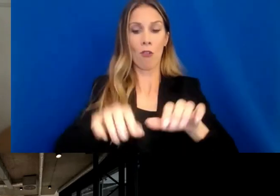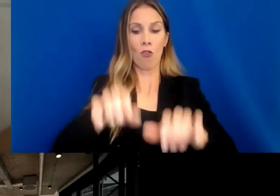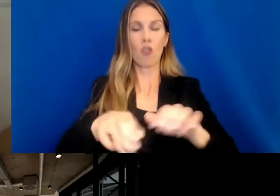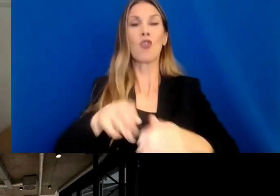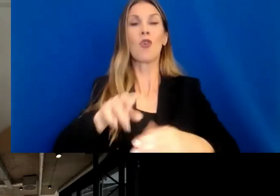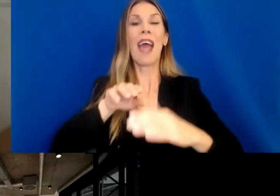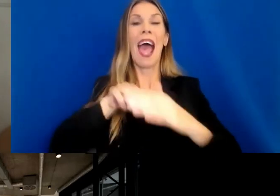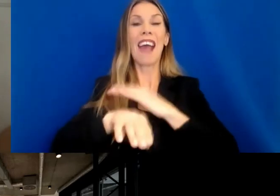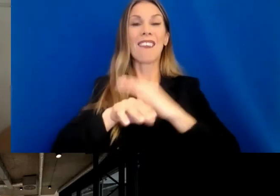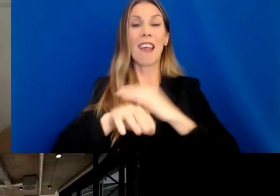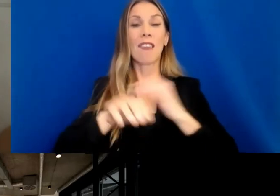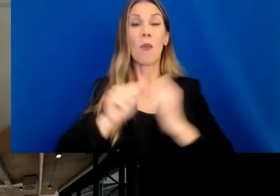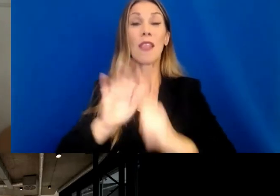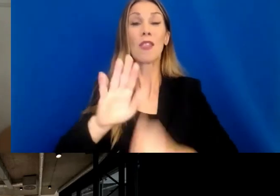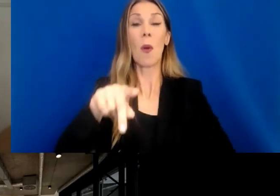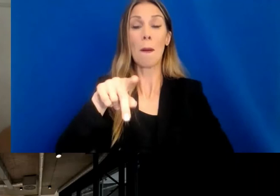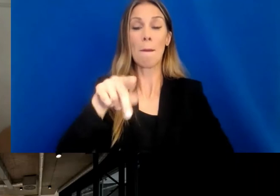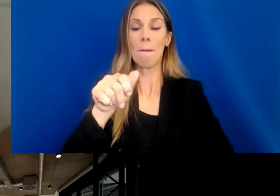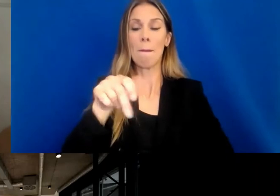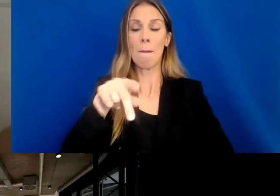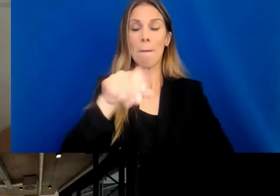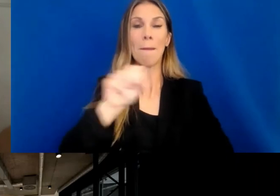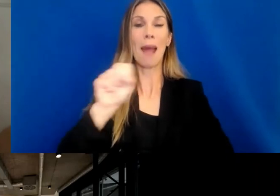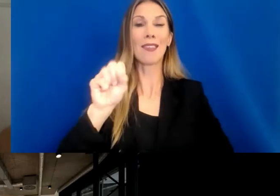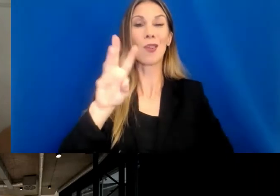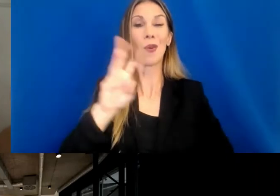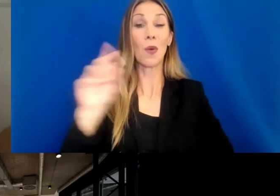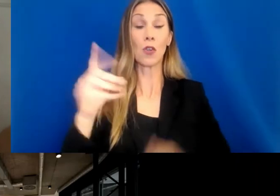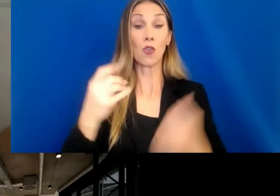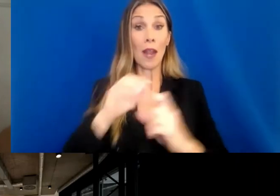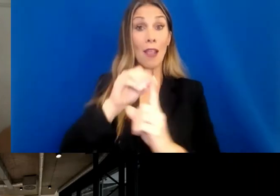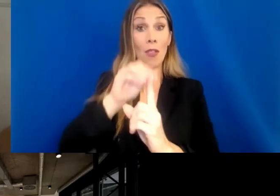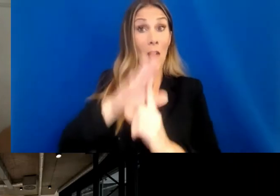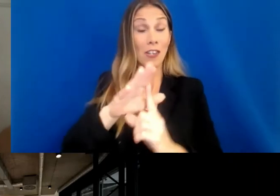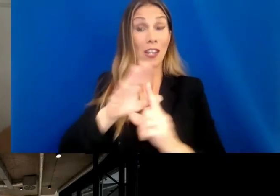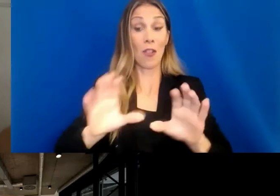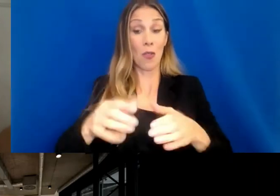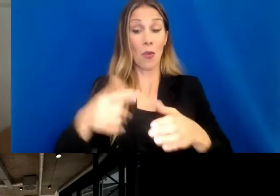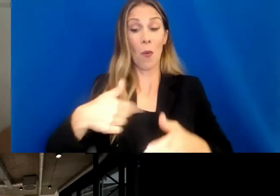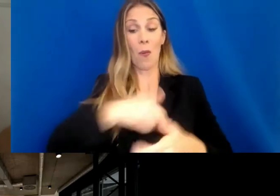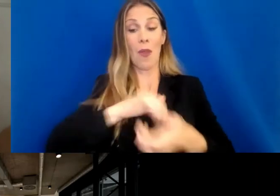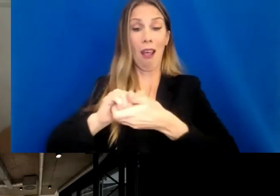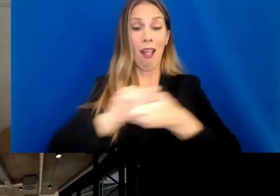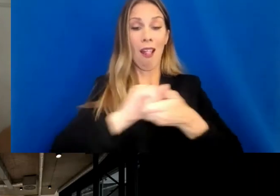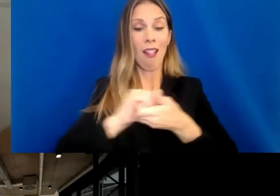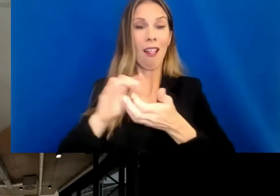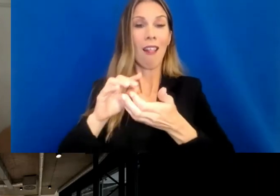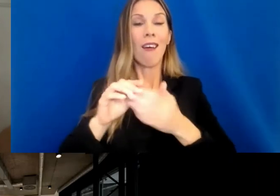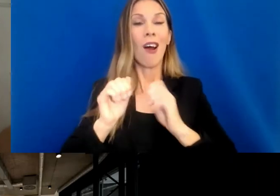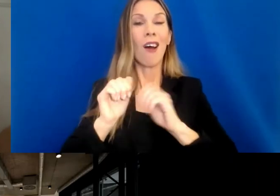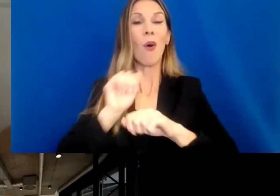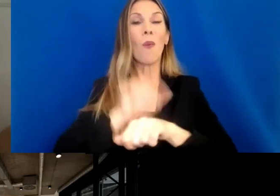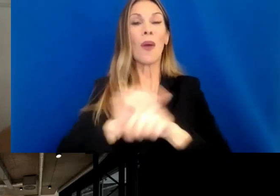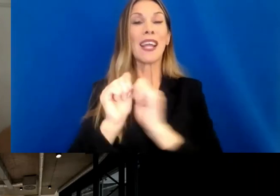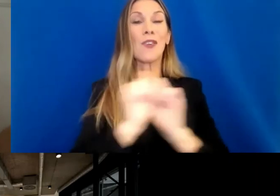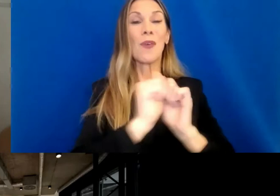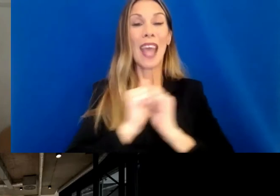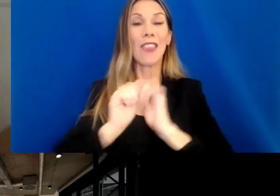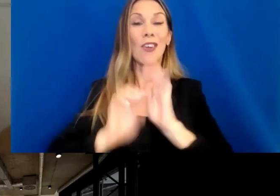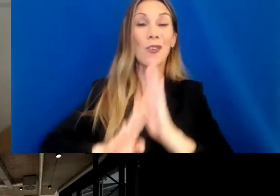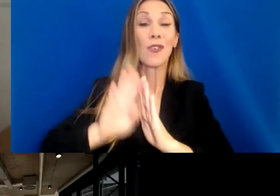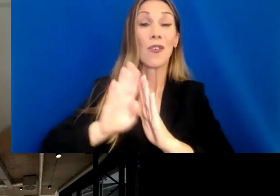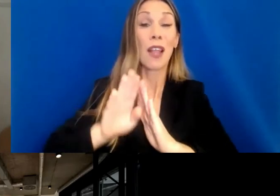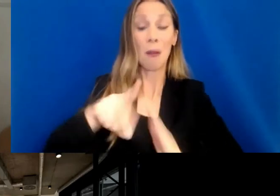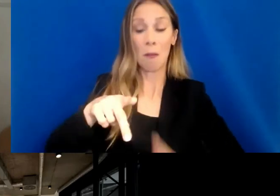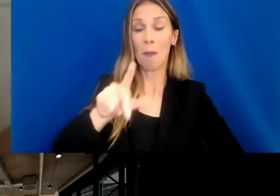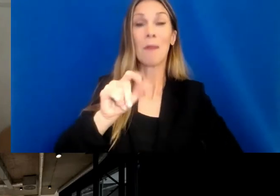And the orientation today, through the group that we are collaborating with in the creation of this platform for